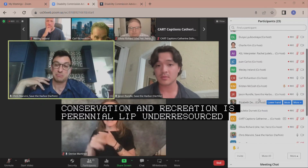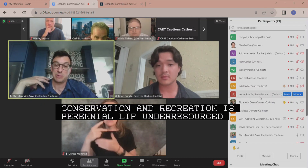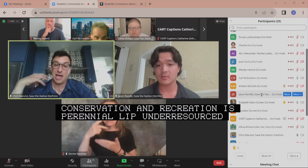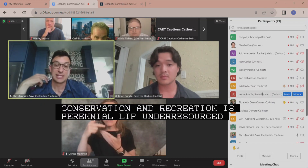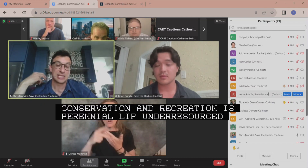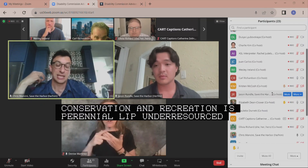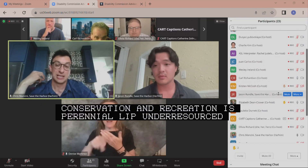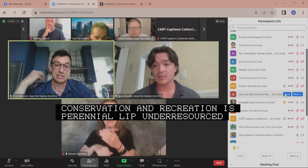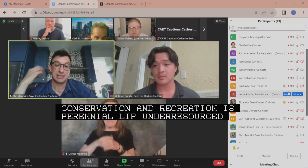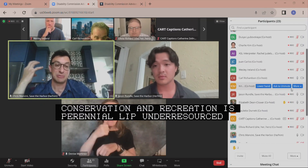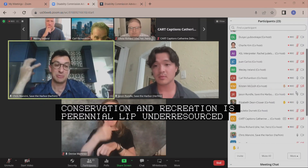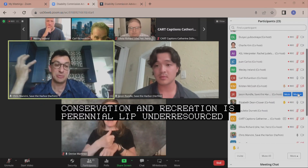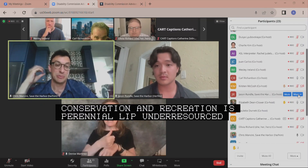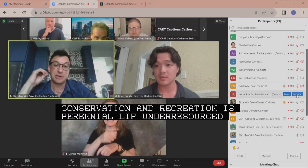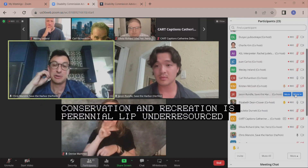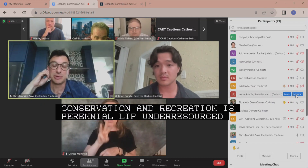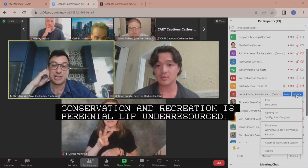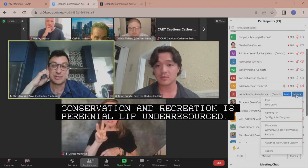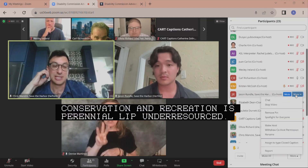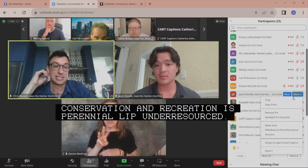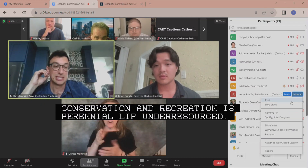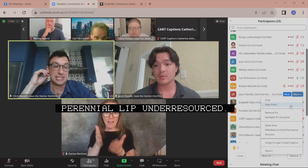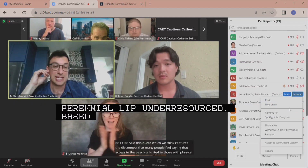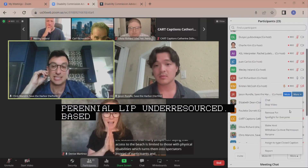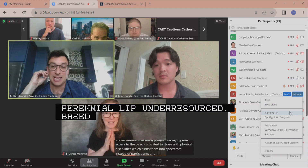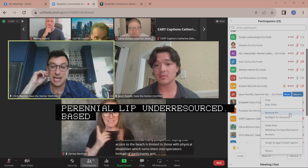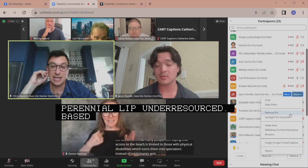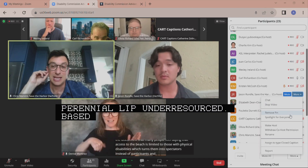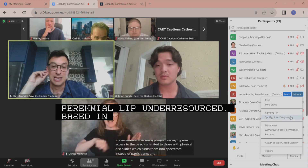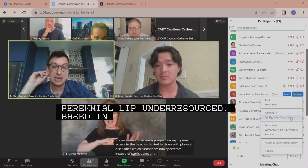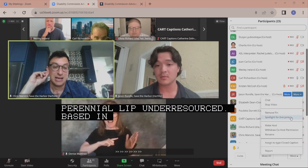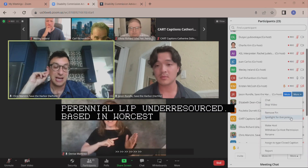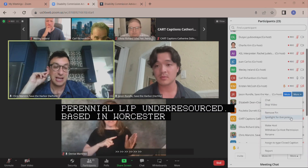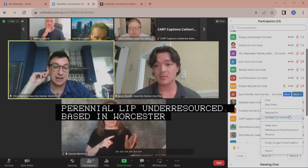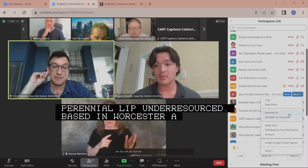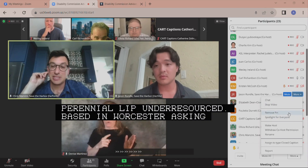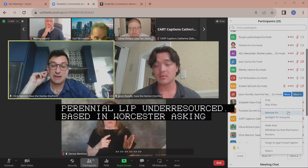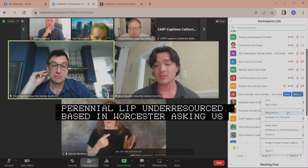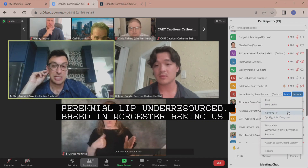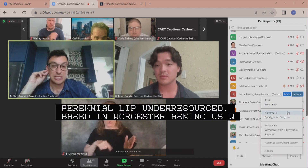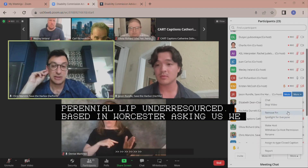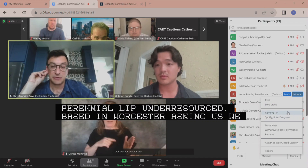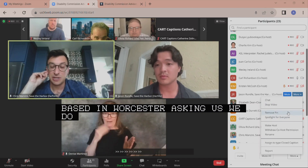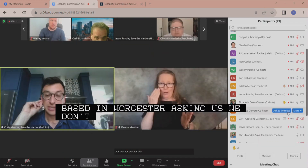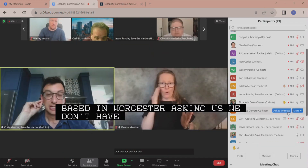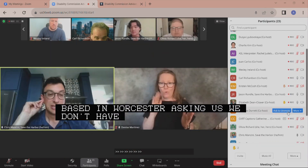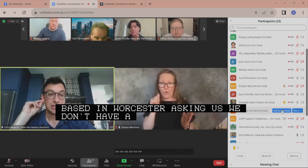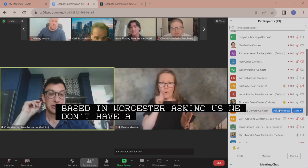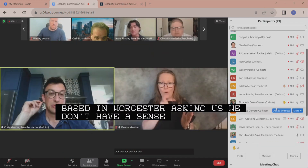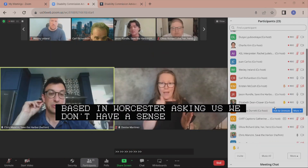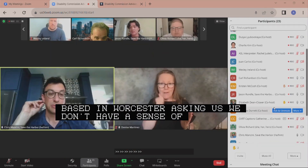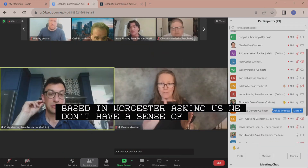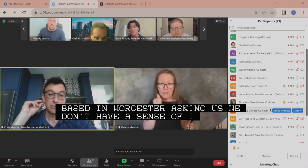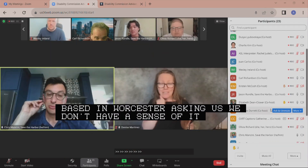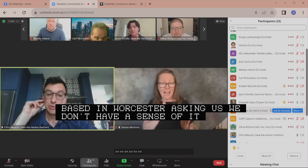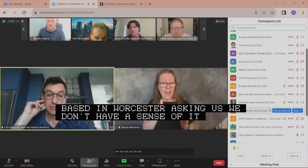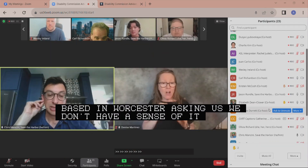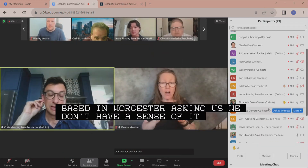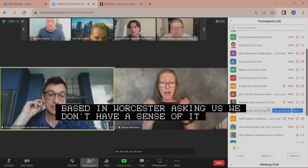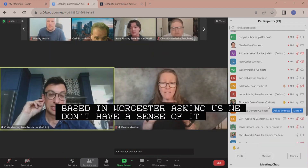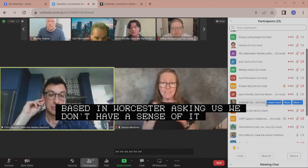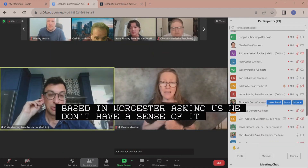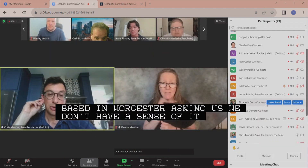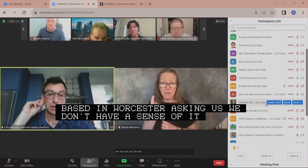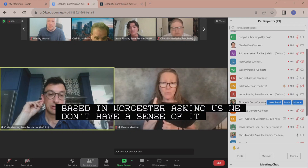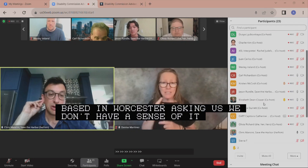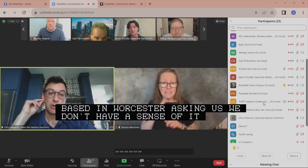know, really asking us, like, we don't really have a sense of the day-to-day. And obviously everybody's different. You know, we would